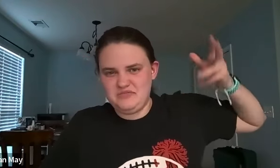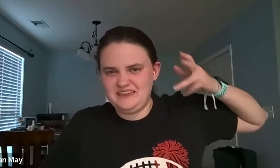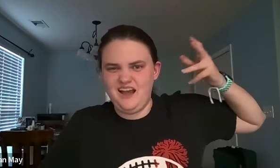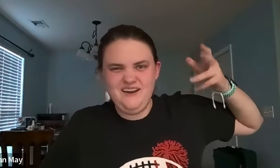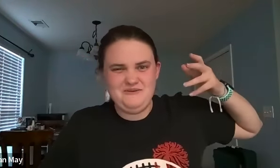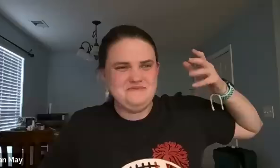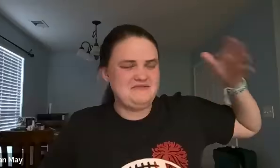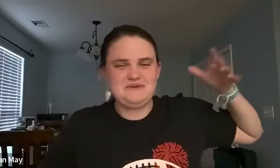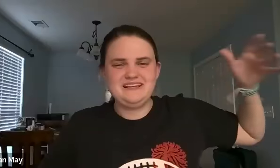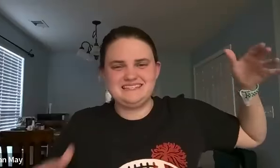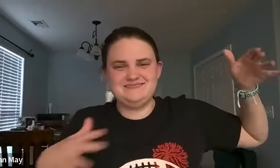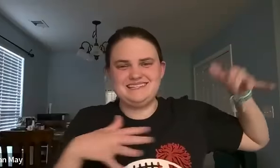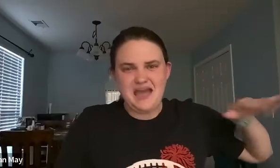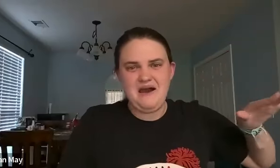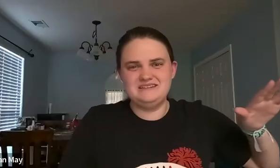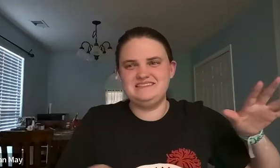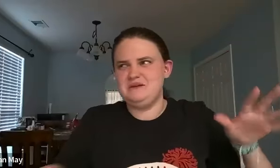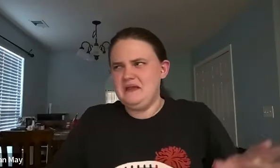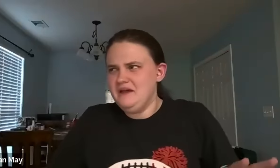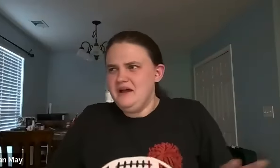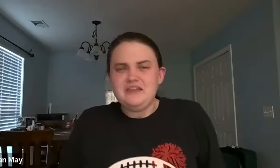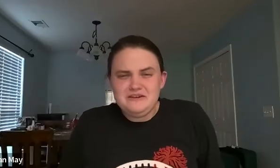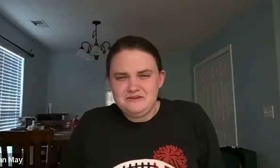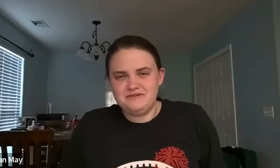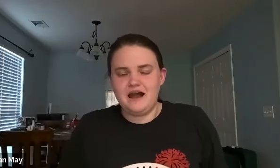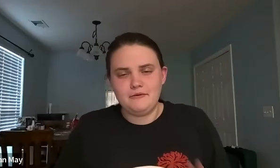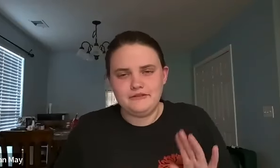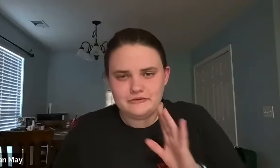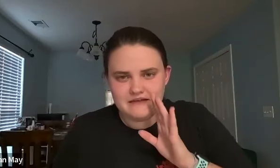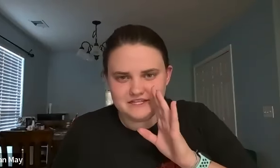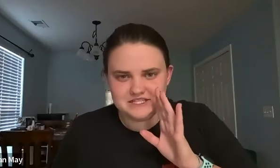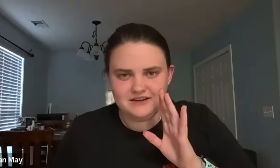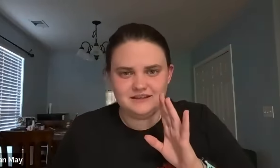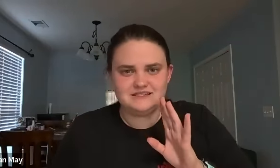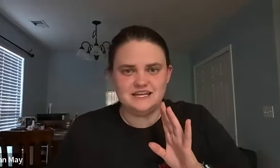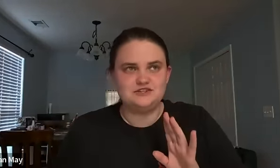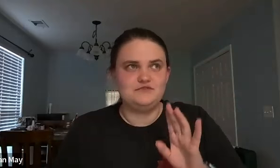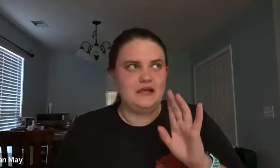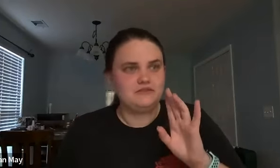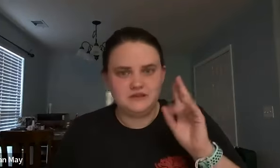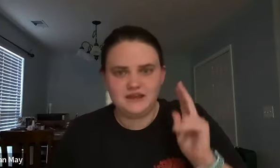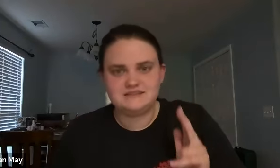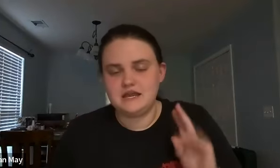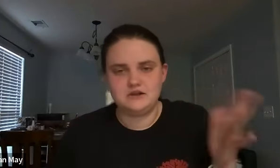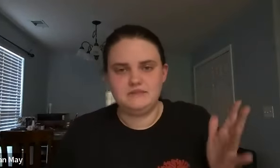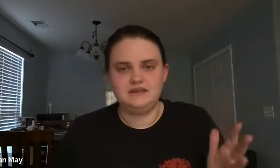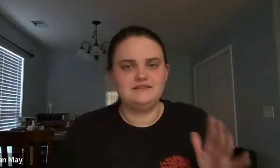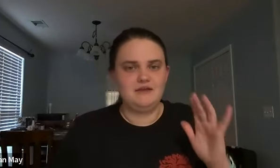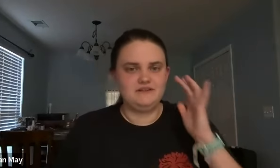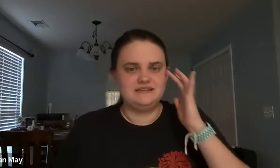thinking, oh, never realized that it was cows. And then being like, ew. I went through that vegetarian stage for like 3 days. I couldn't make it. I realized I